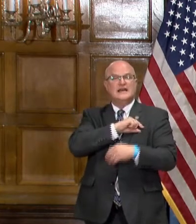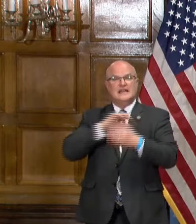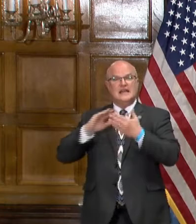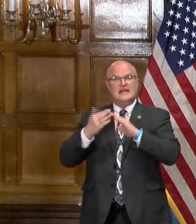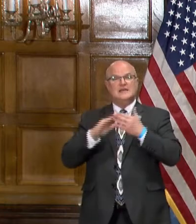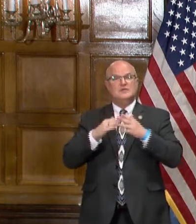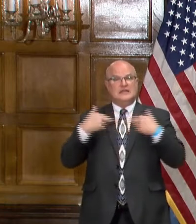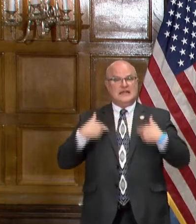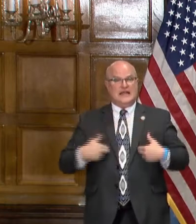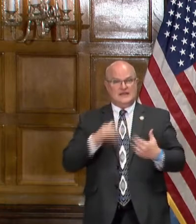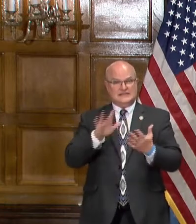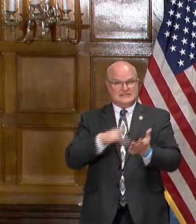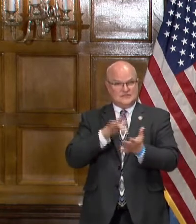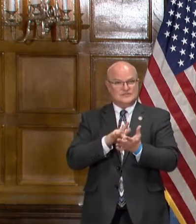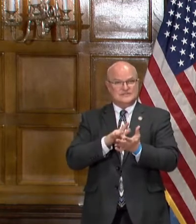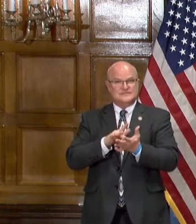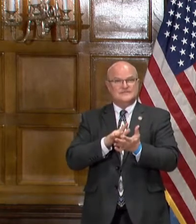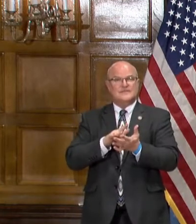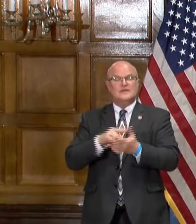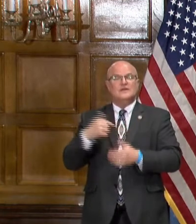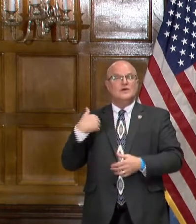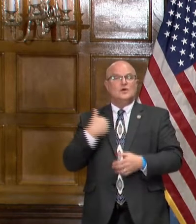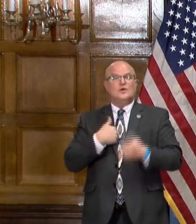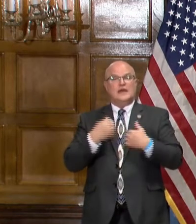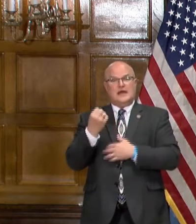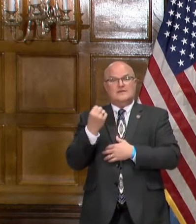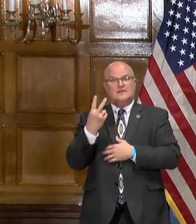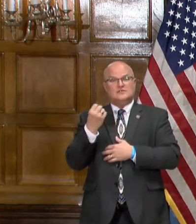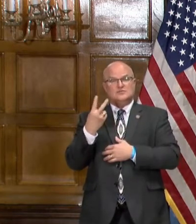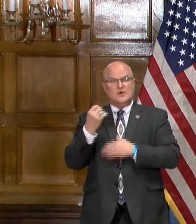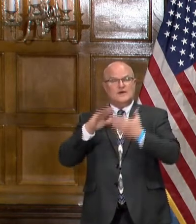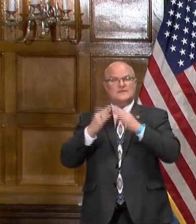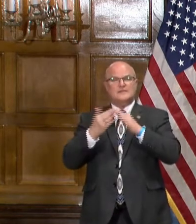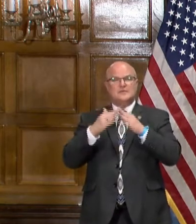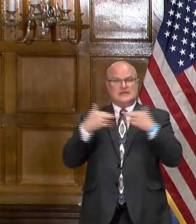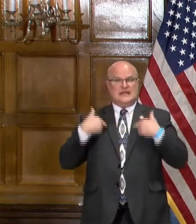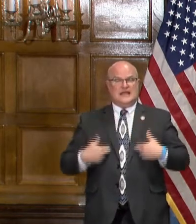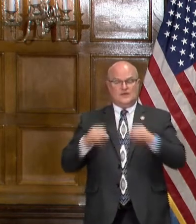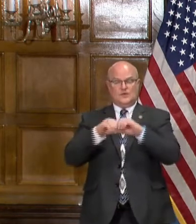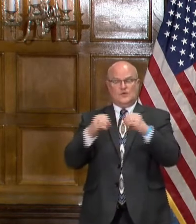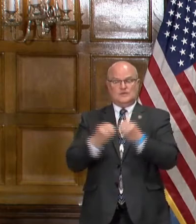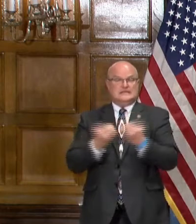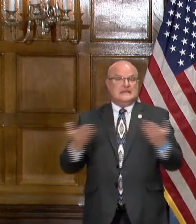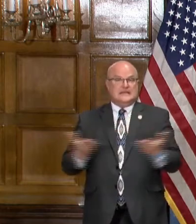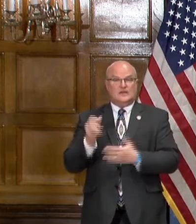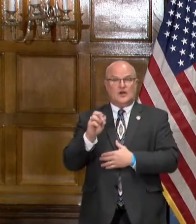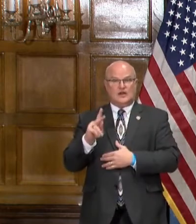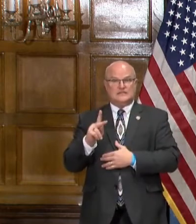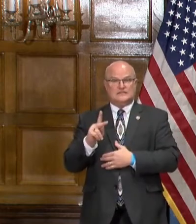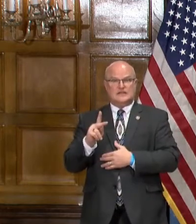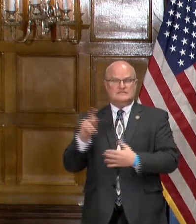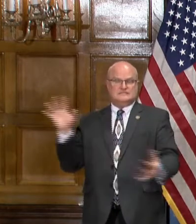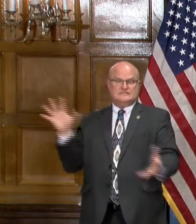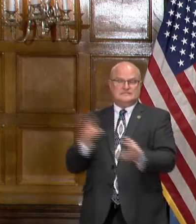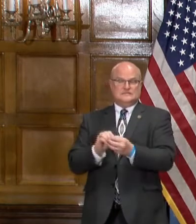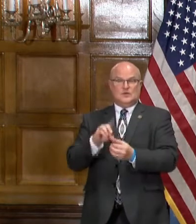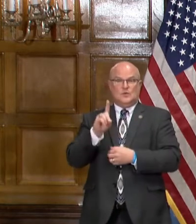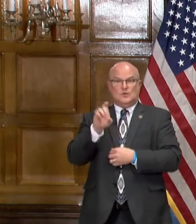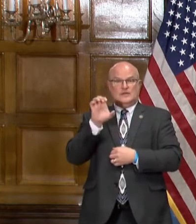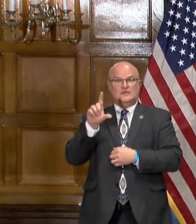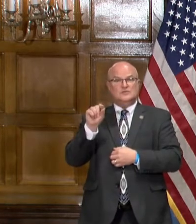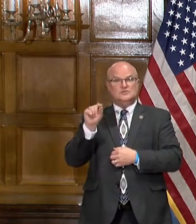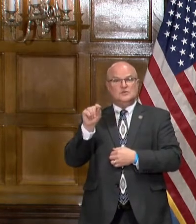community health centers. We have 12 community health organizations in Arkansas with 120 clinics, and